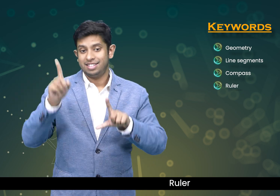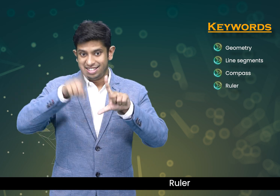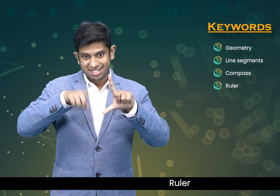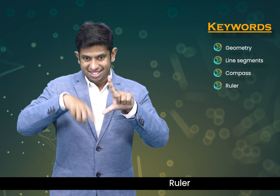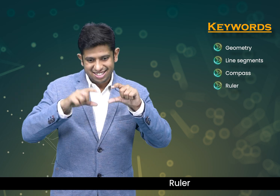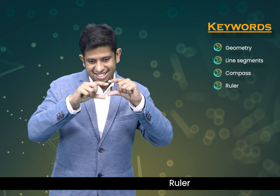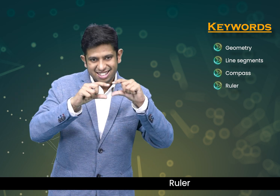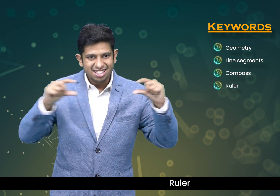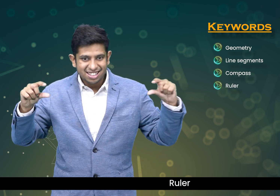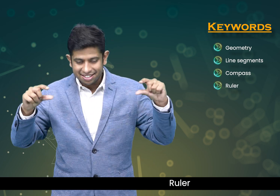ruler,